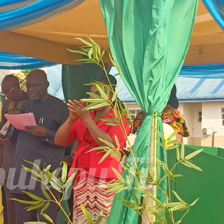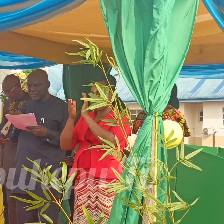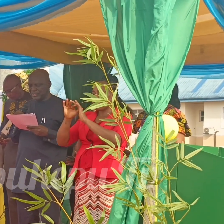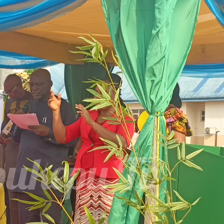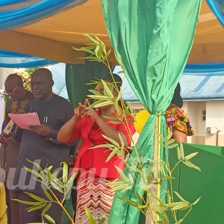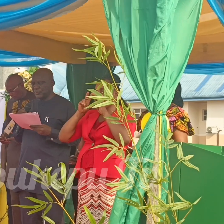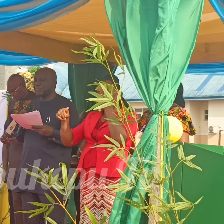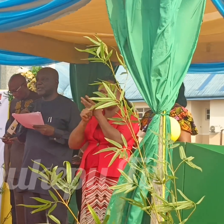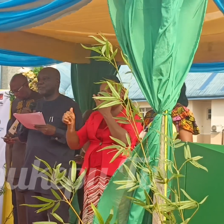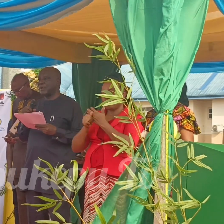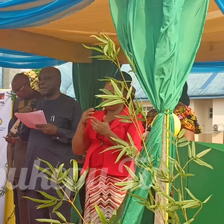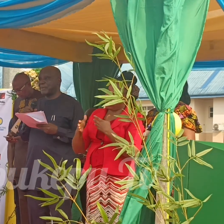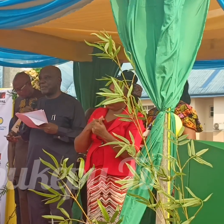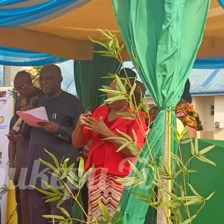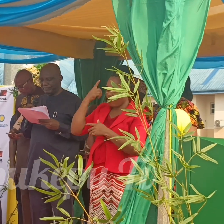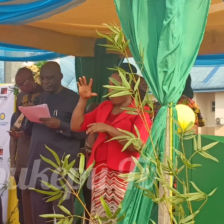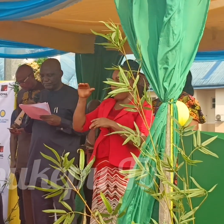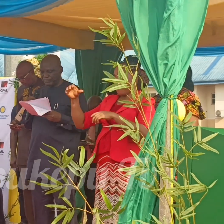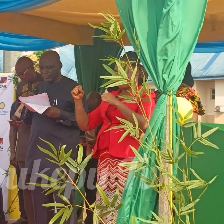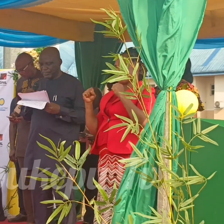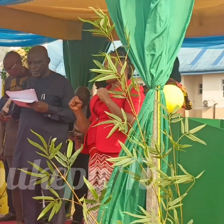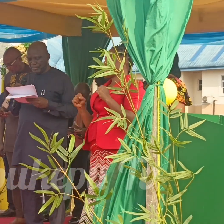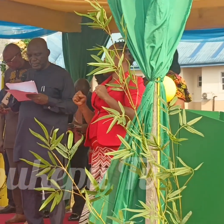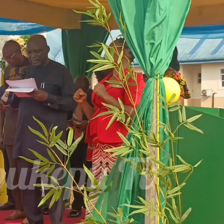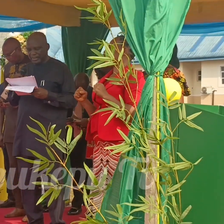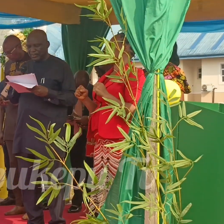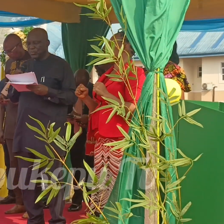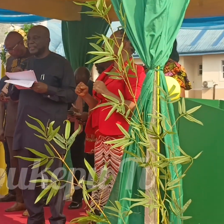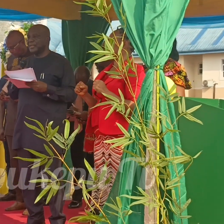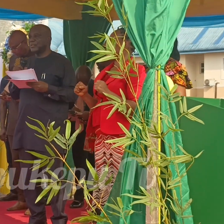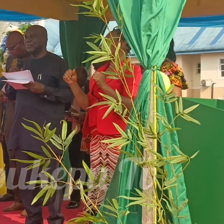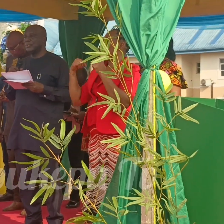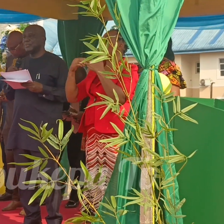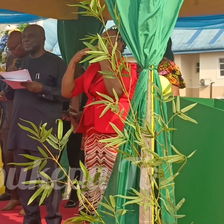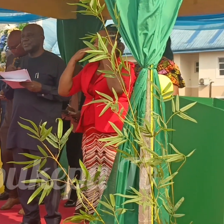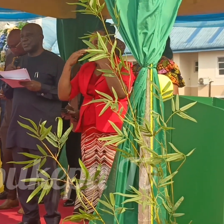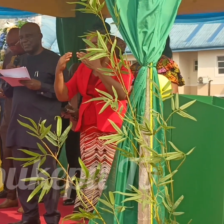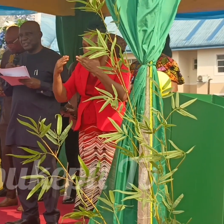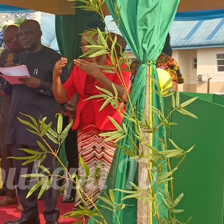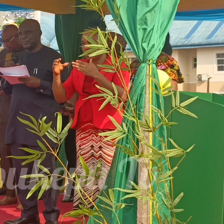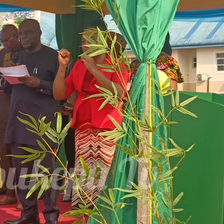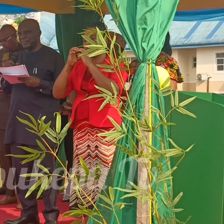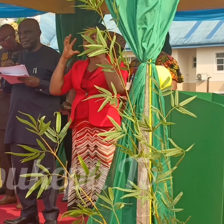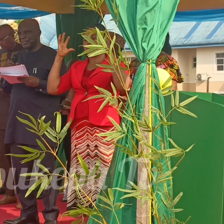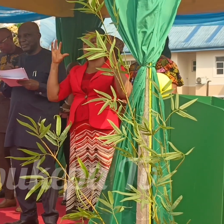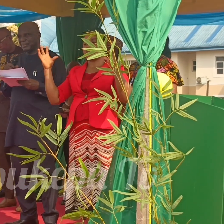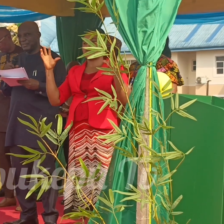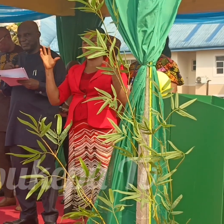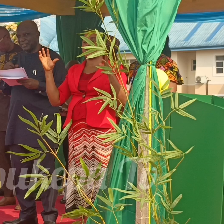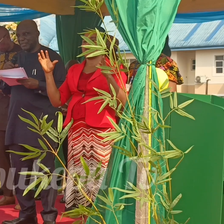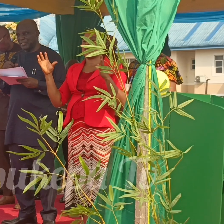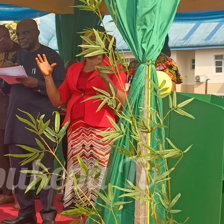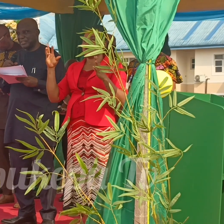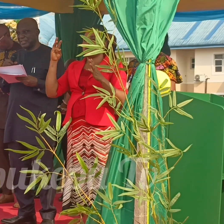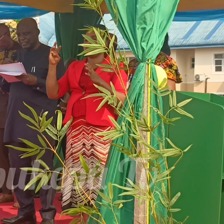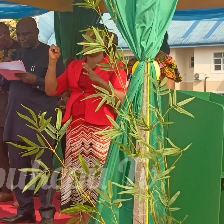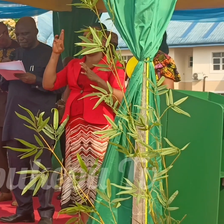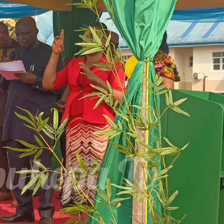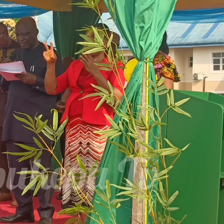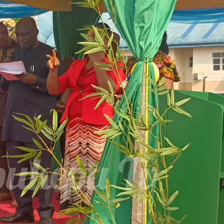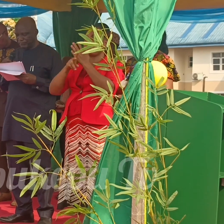very dangerous issue for Abia Power. We thank you so much, Mr. Vice